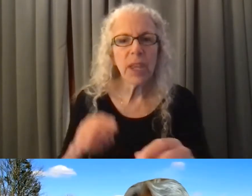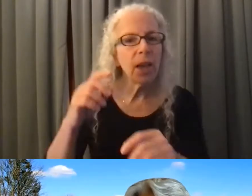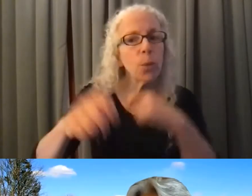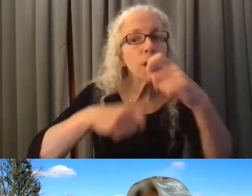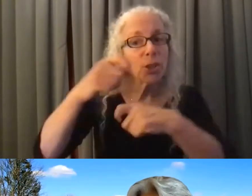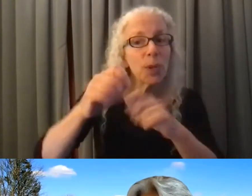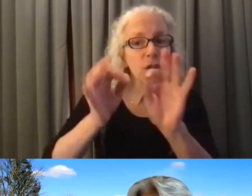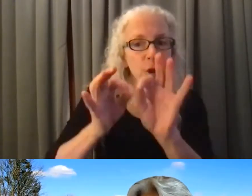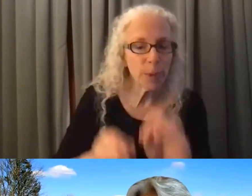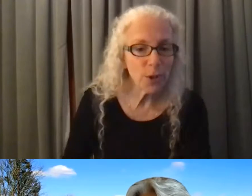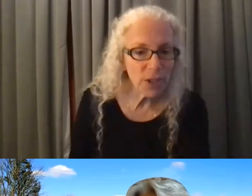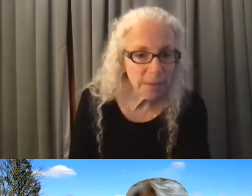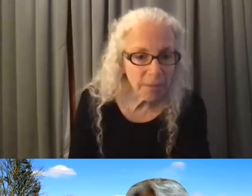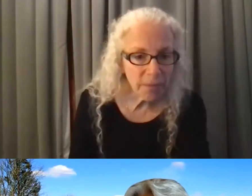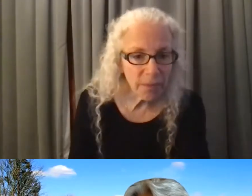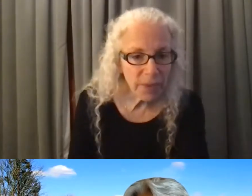We're going to switch interpreters.